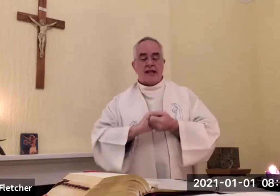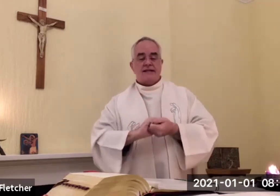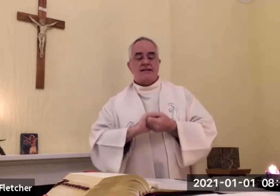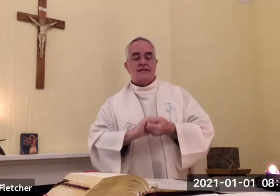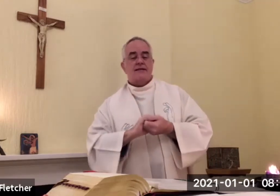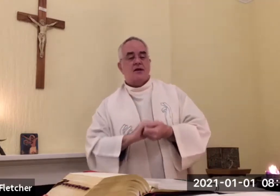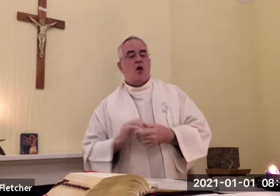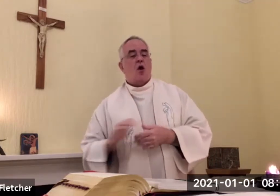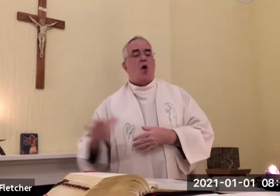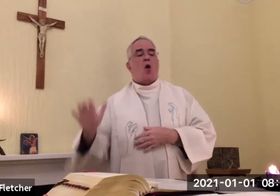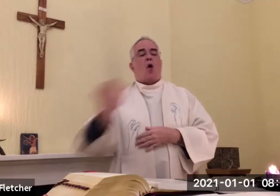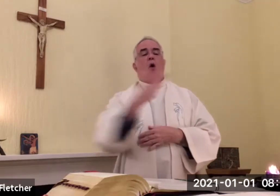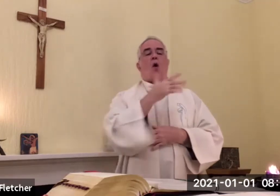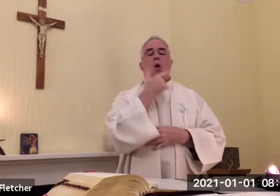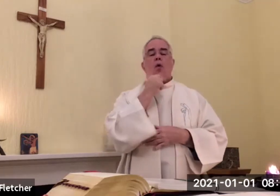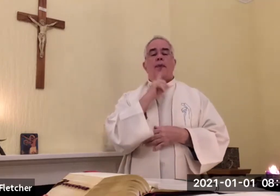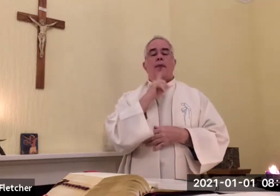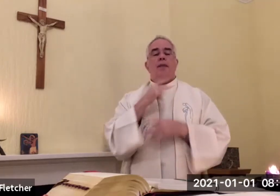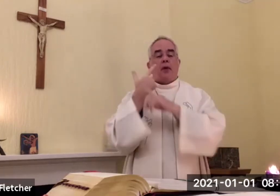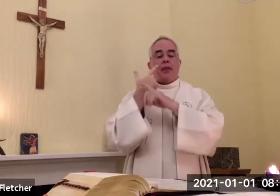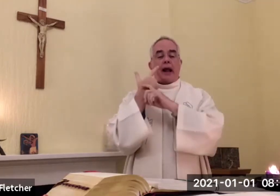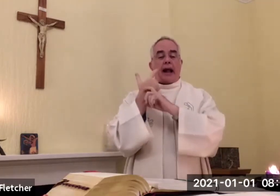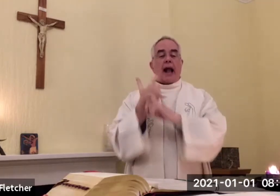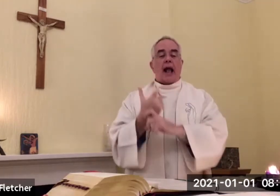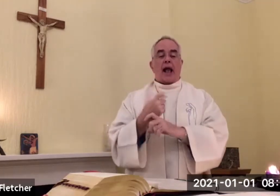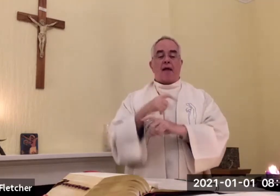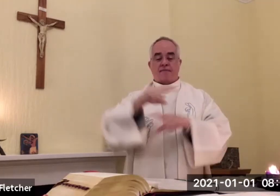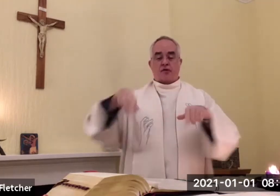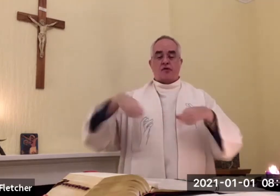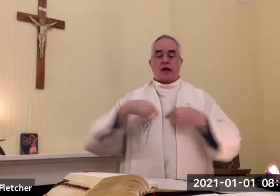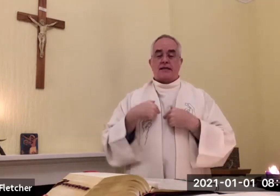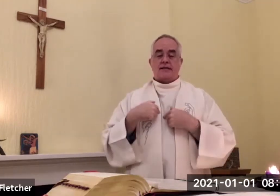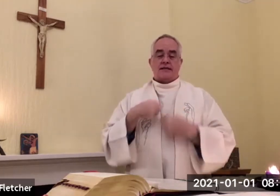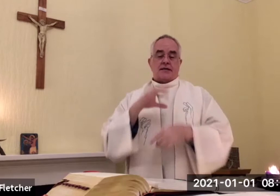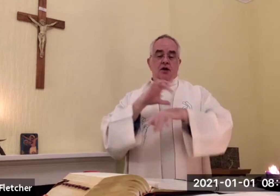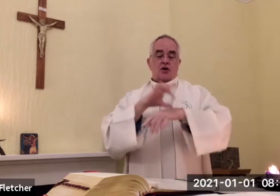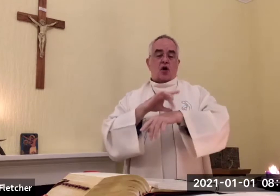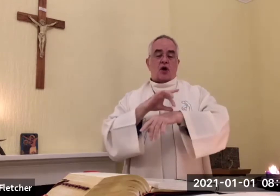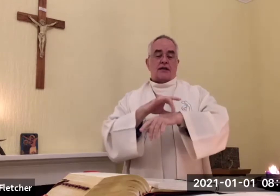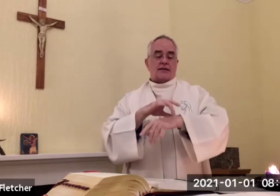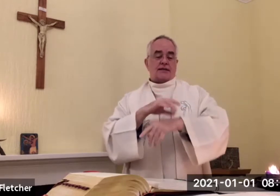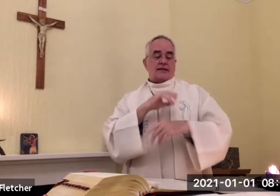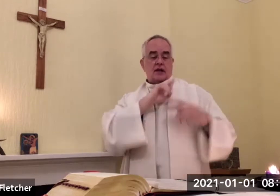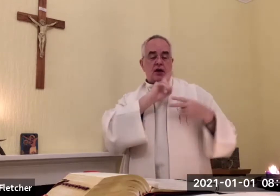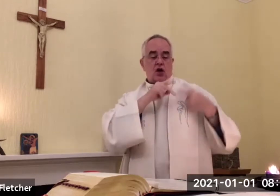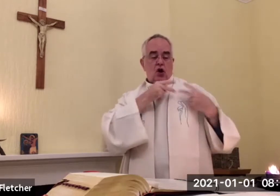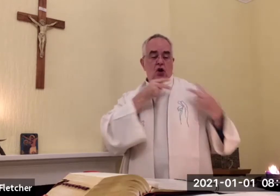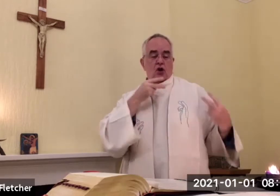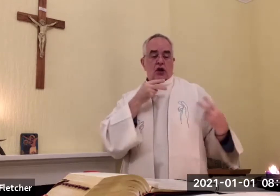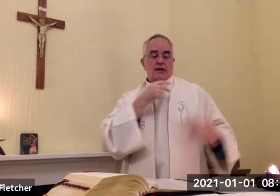friends, all the people that care for us, doctors,